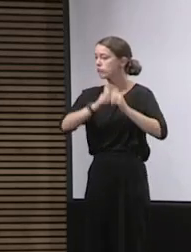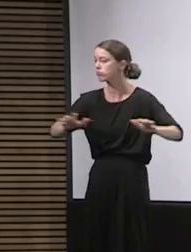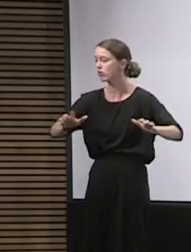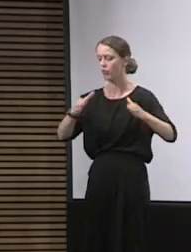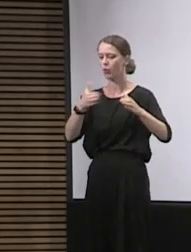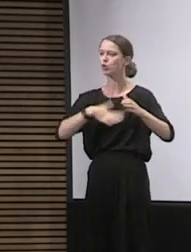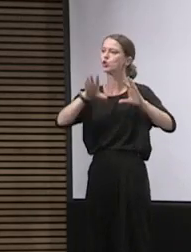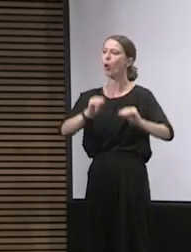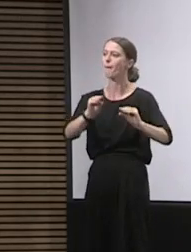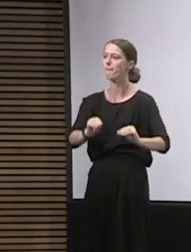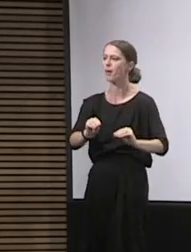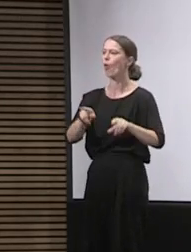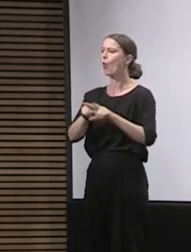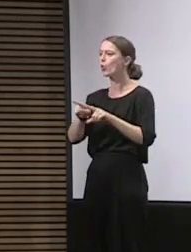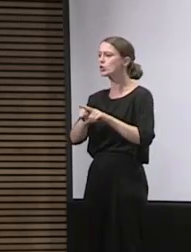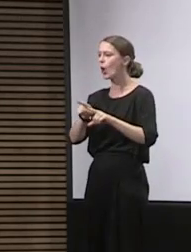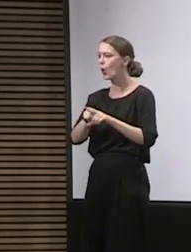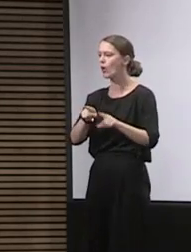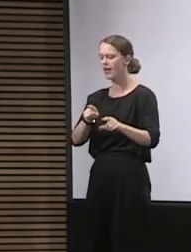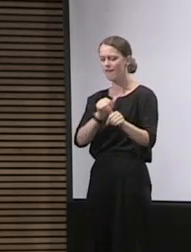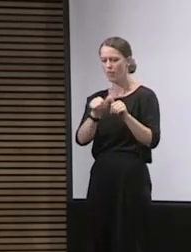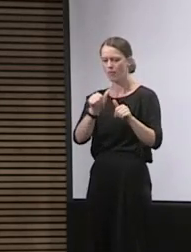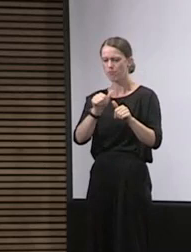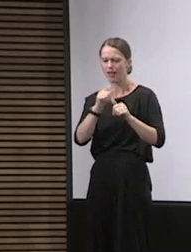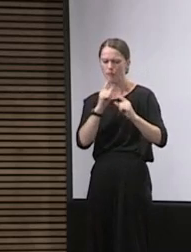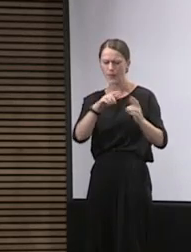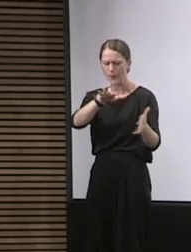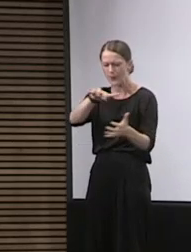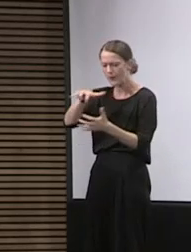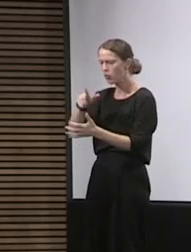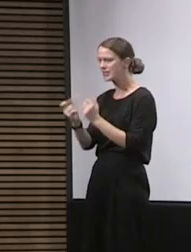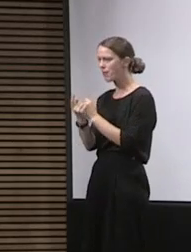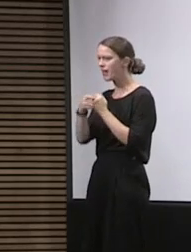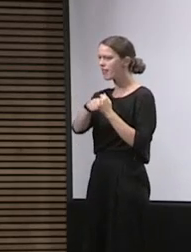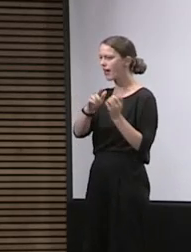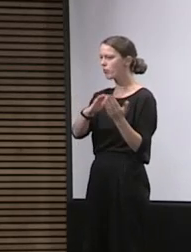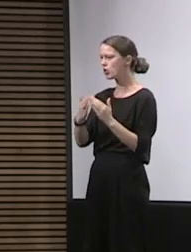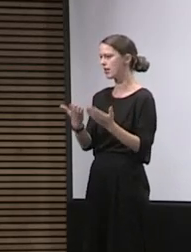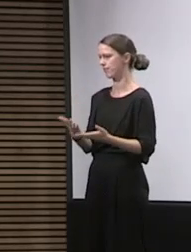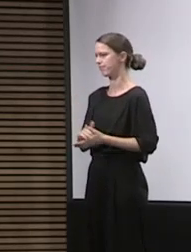of spread, but also it allows us to get better information about what is actually happening in that community.